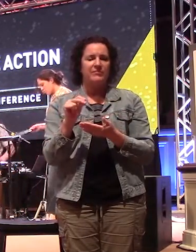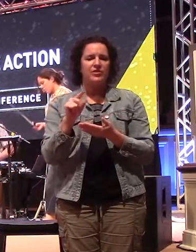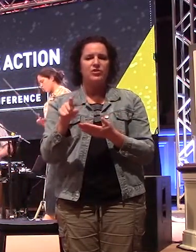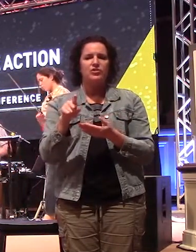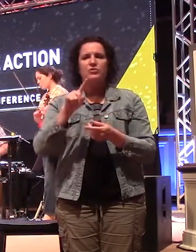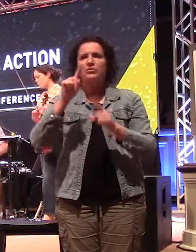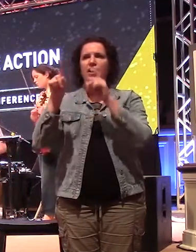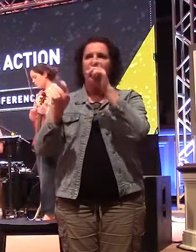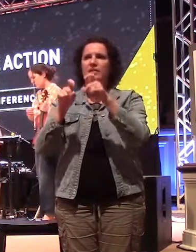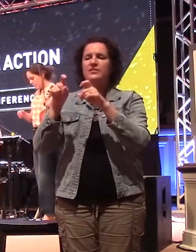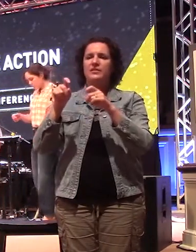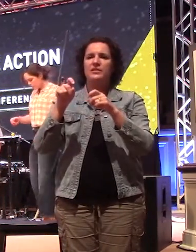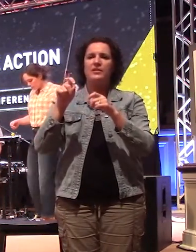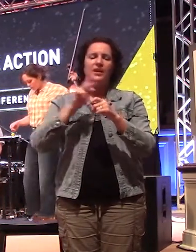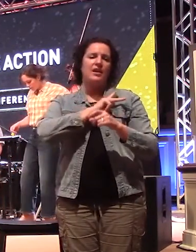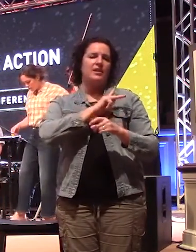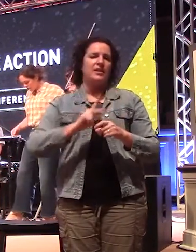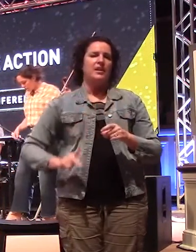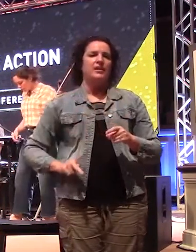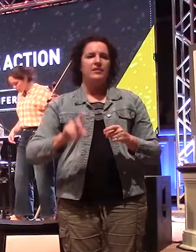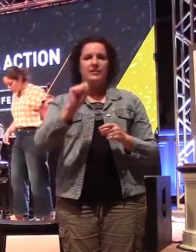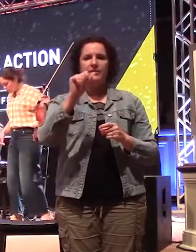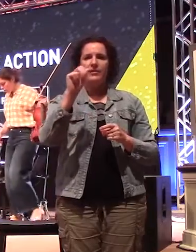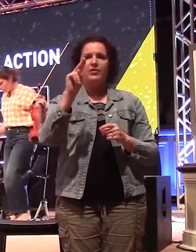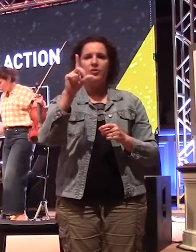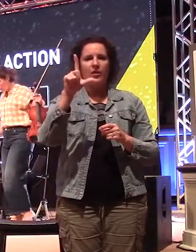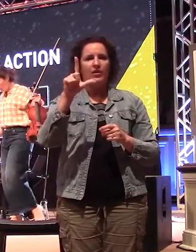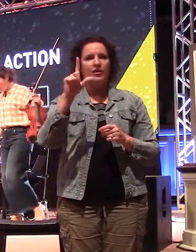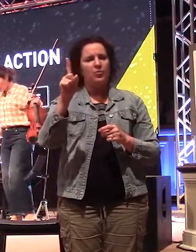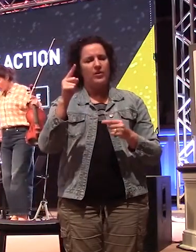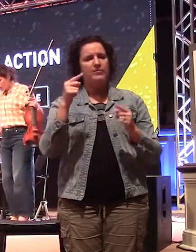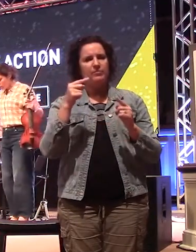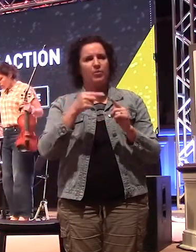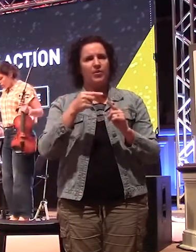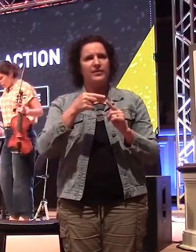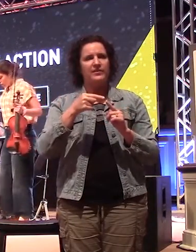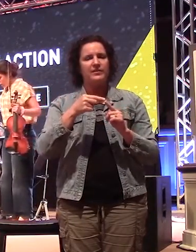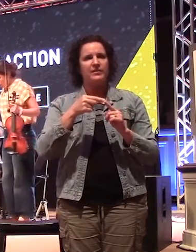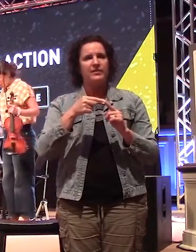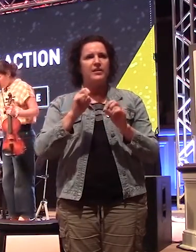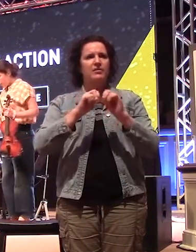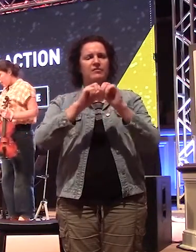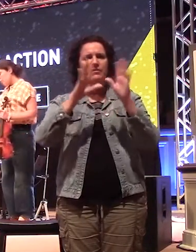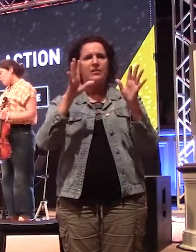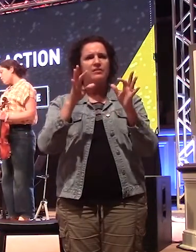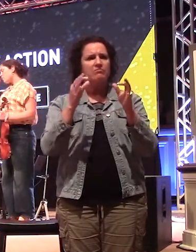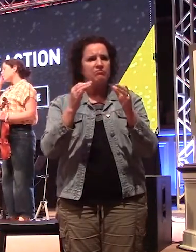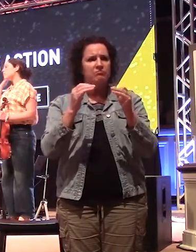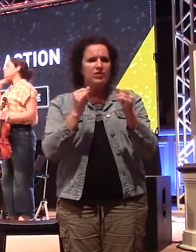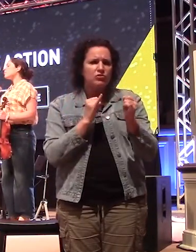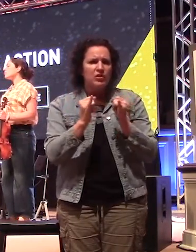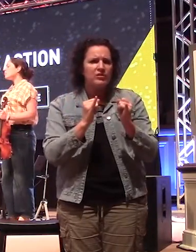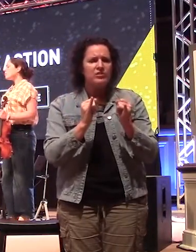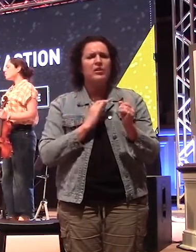You asked Saul, King Saul, at one point, some clear instructions, I need you to give me everything.